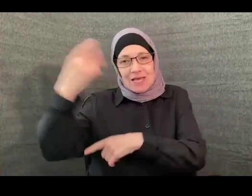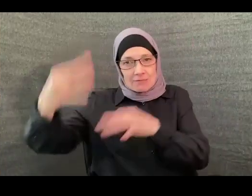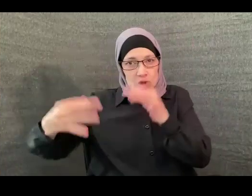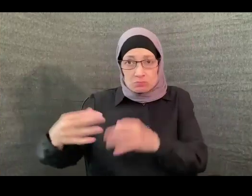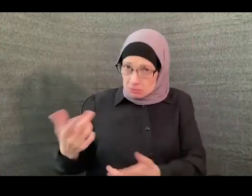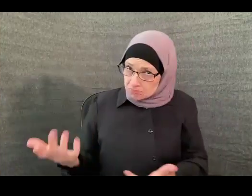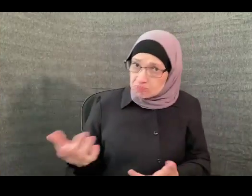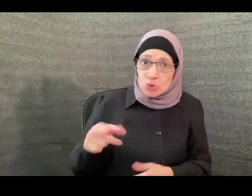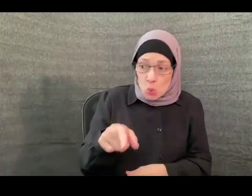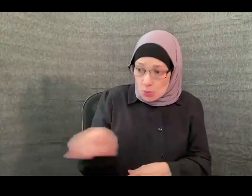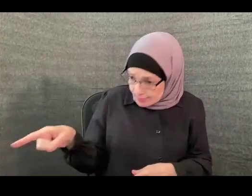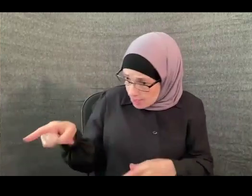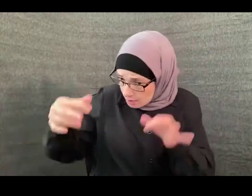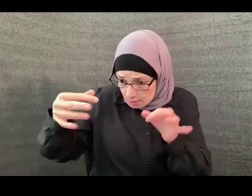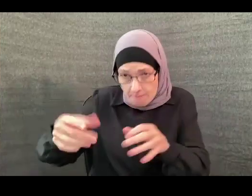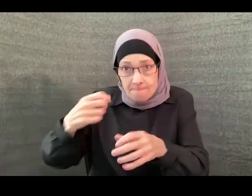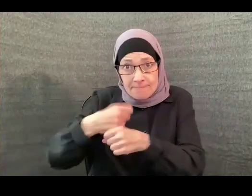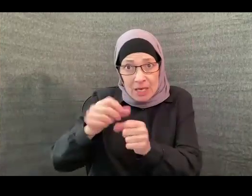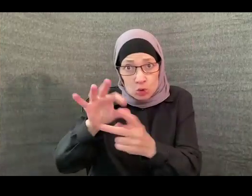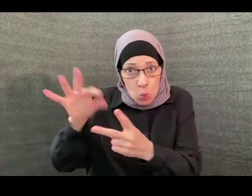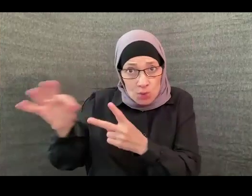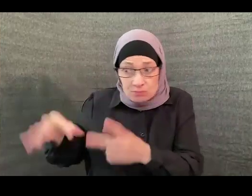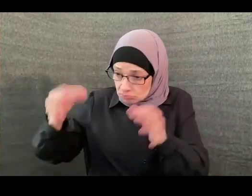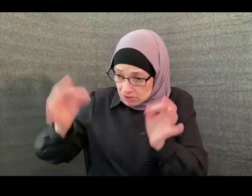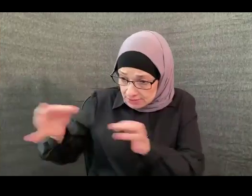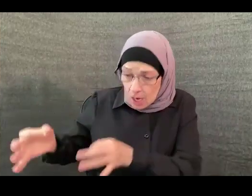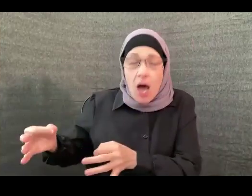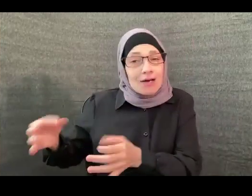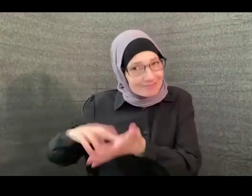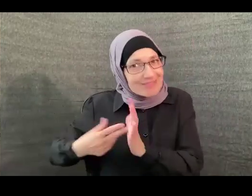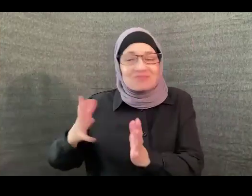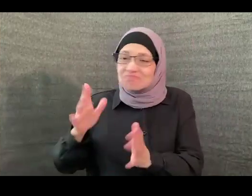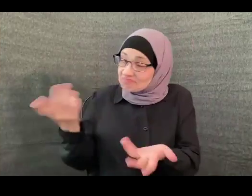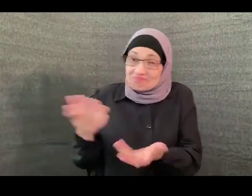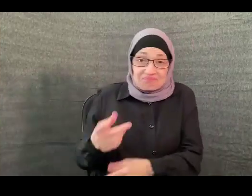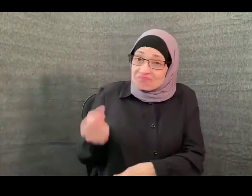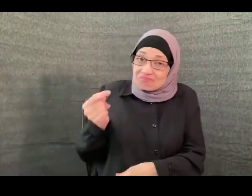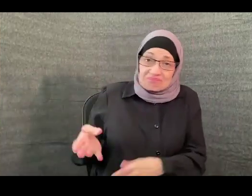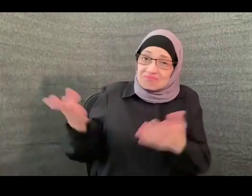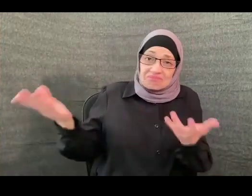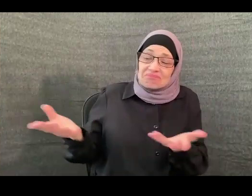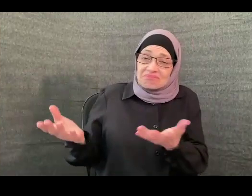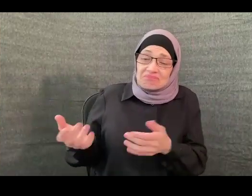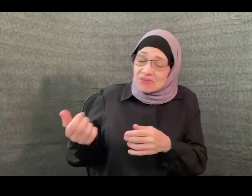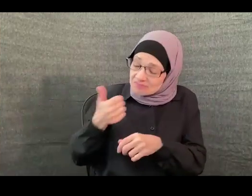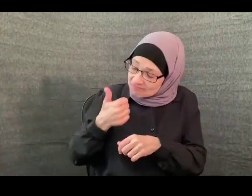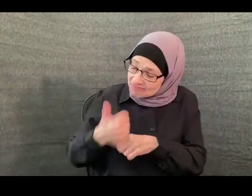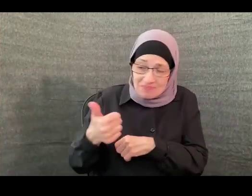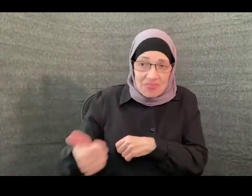Likewise, Allah will treat us in the hereafter based on our